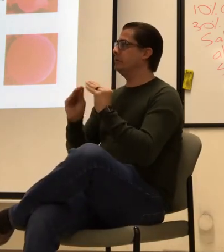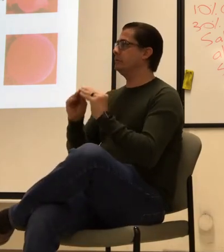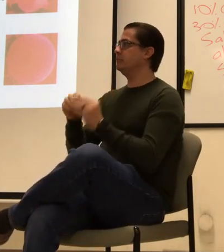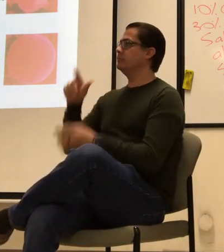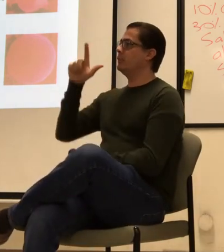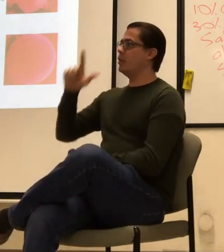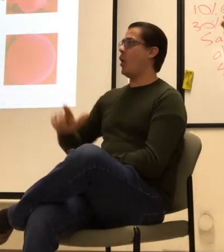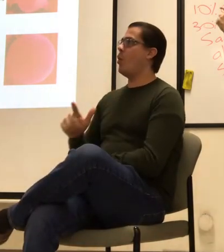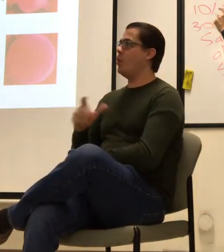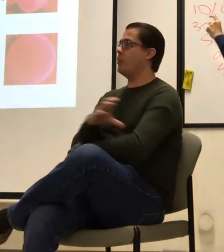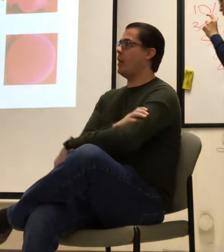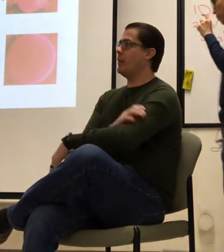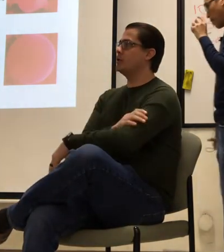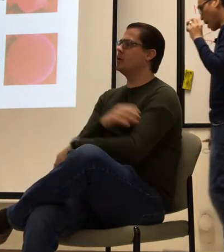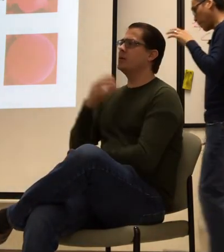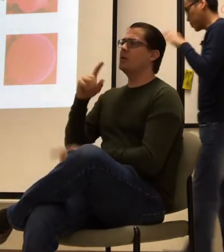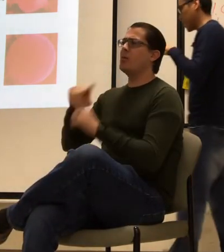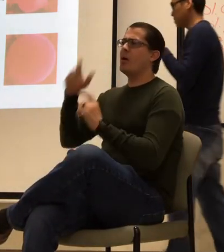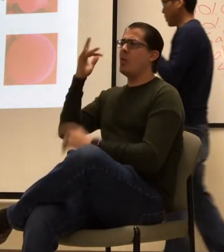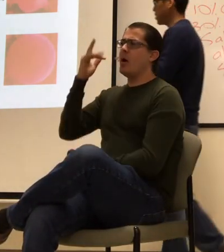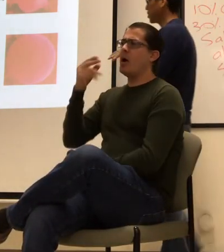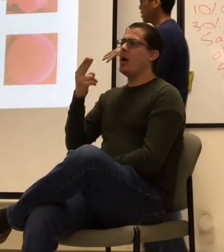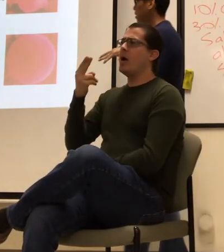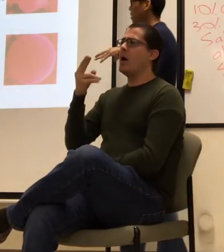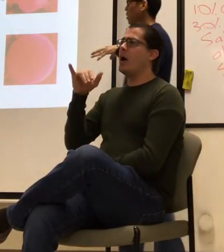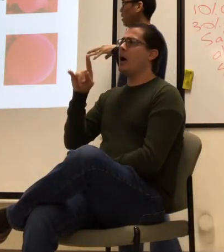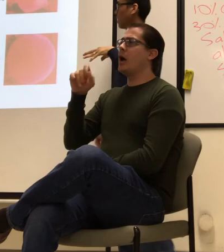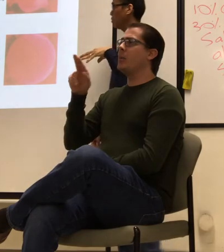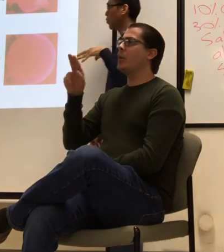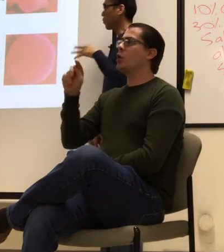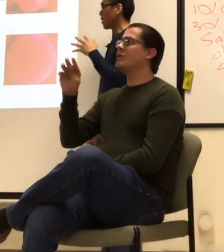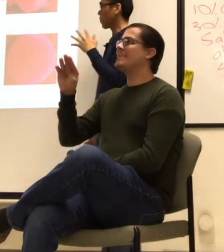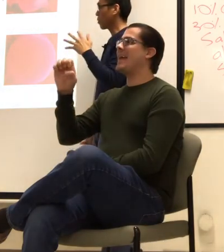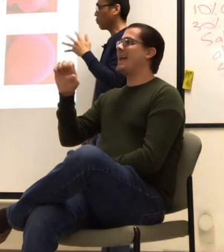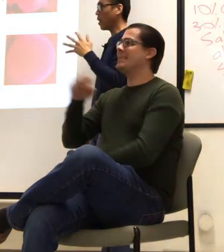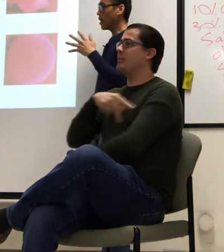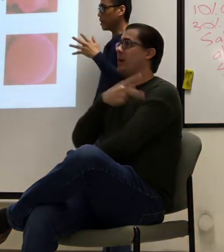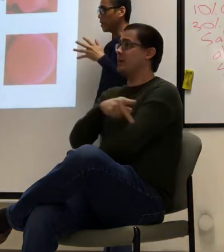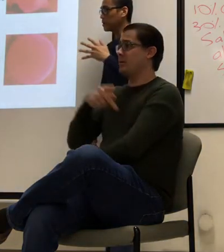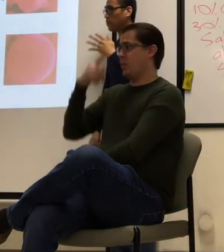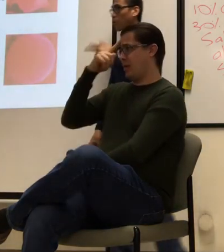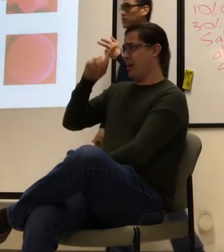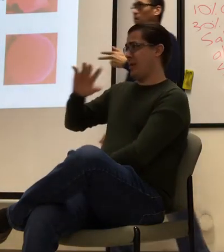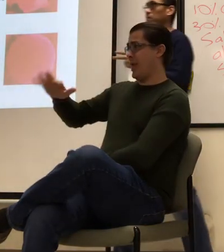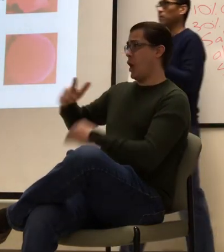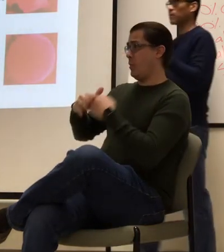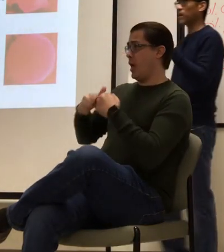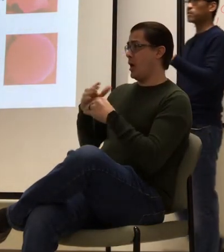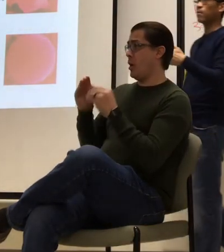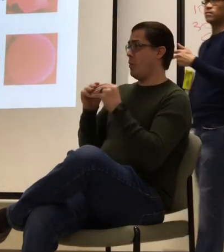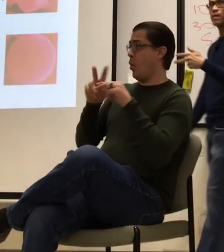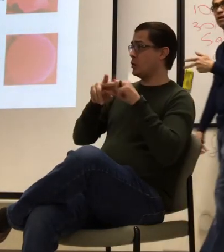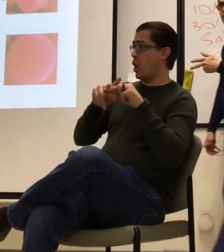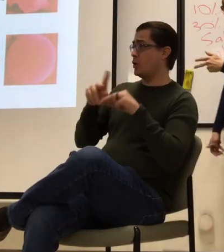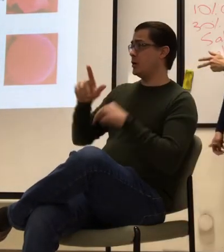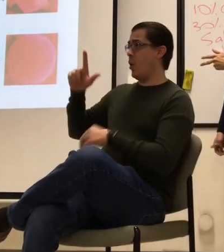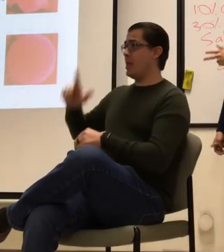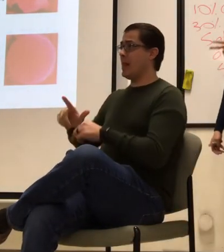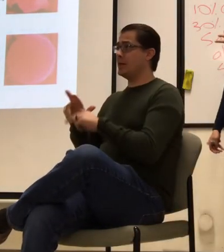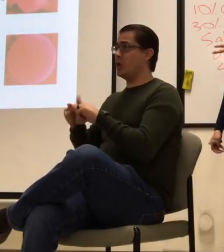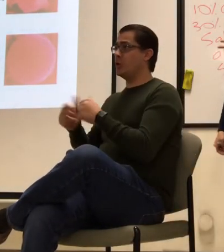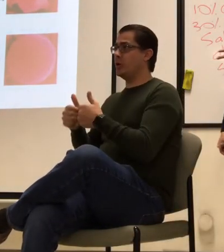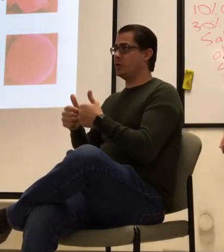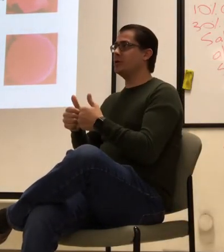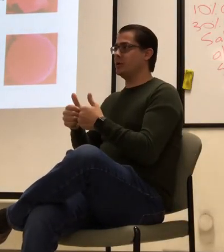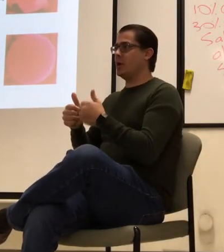think a hypertense patient, do you think their blood is more salty or less salty?